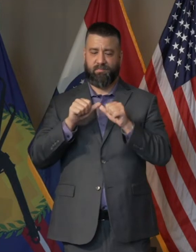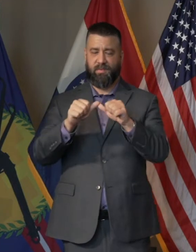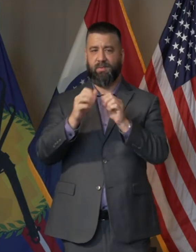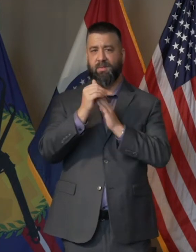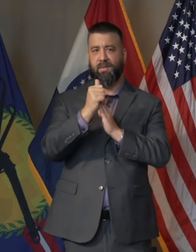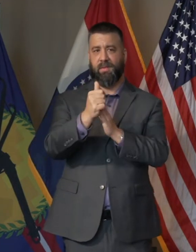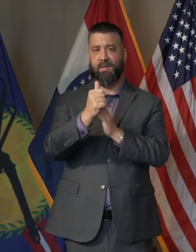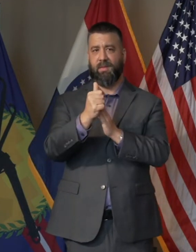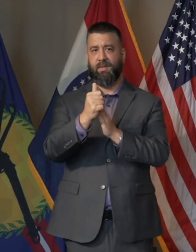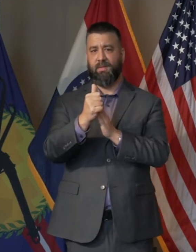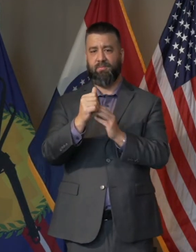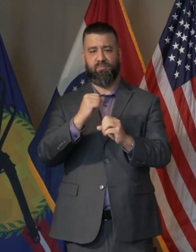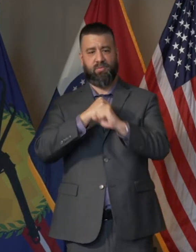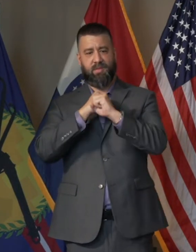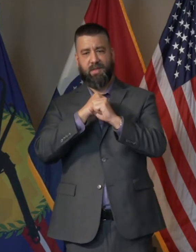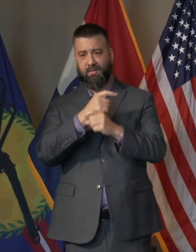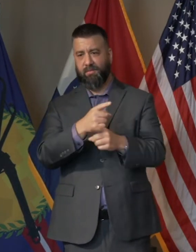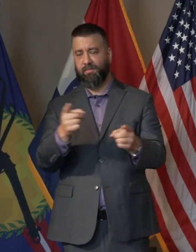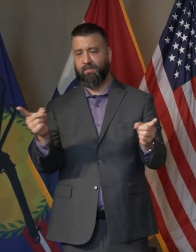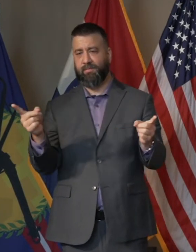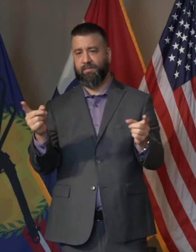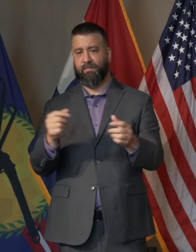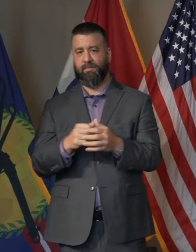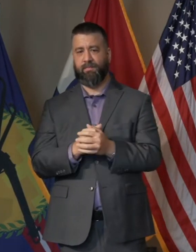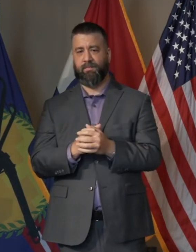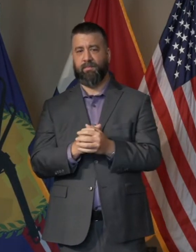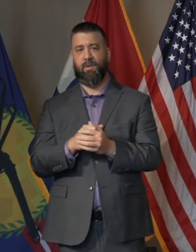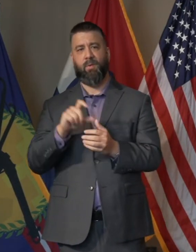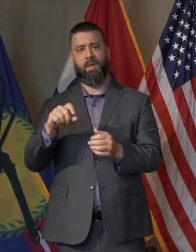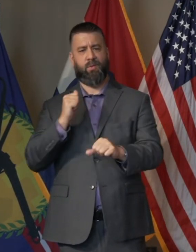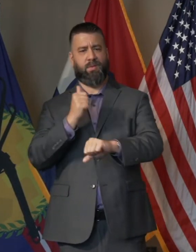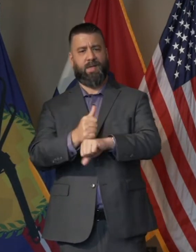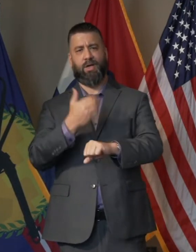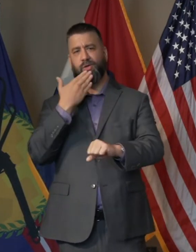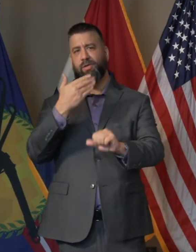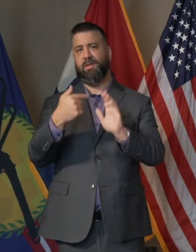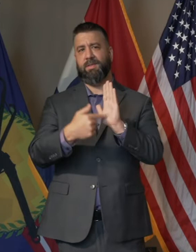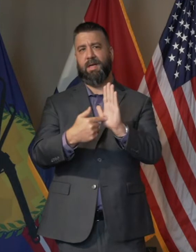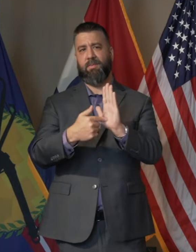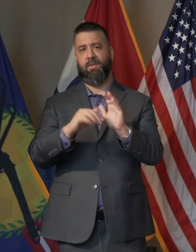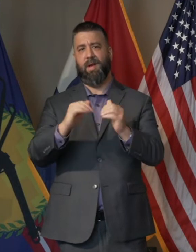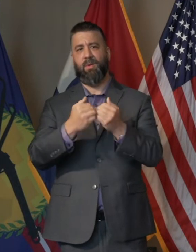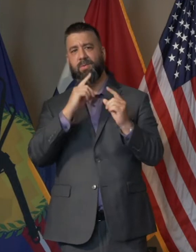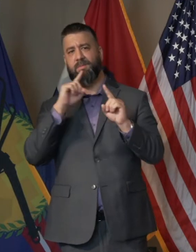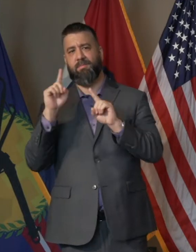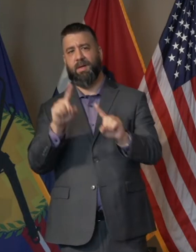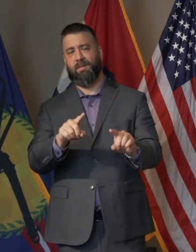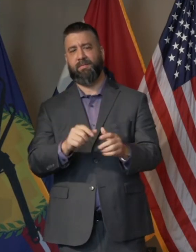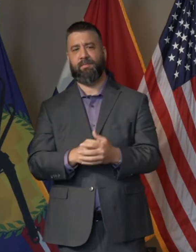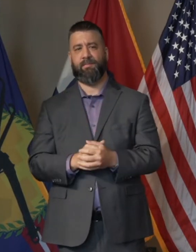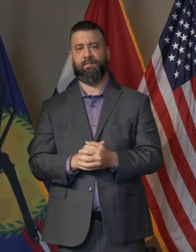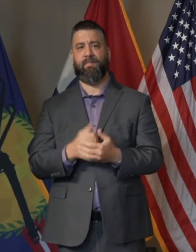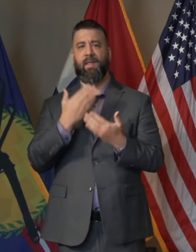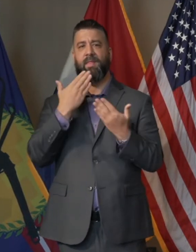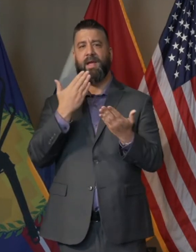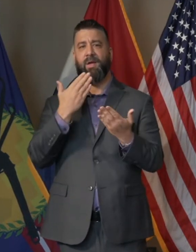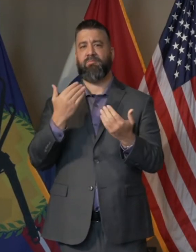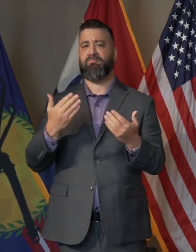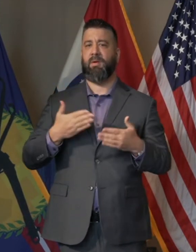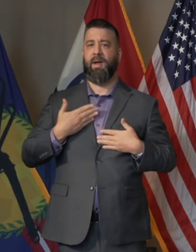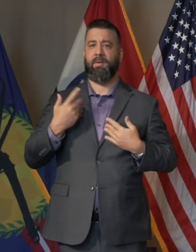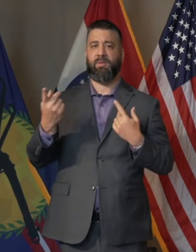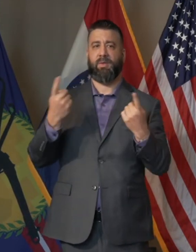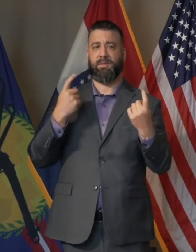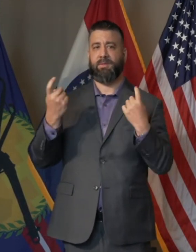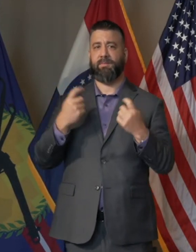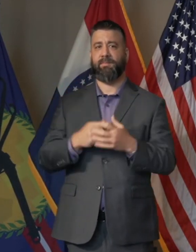country to keep our residents safe and set an example on the best way to respond to the pandemic. Thank you, and I'd be glad to take any